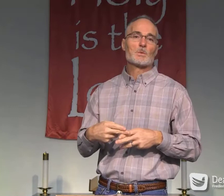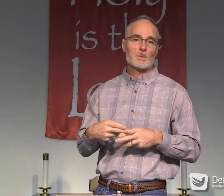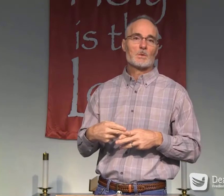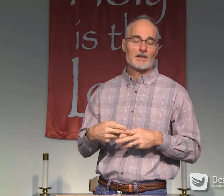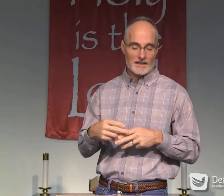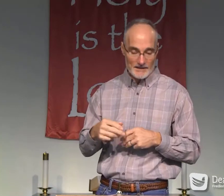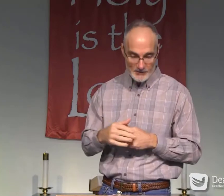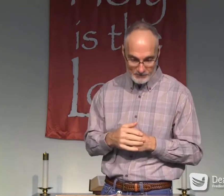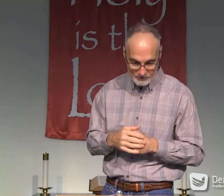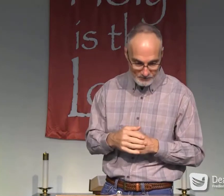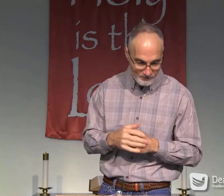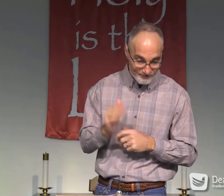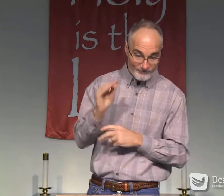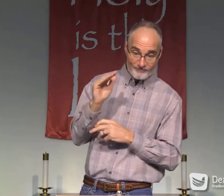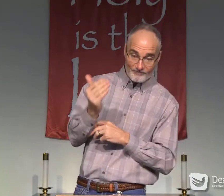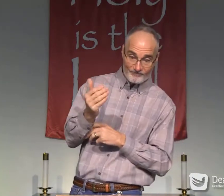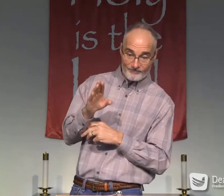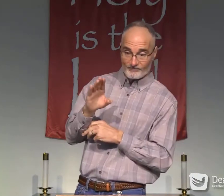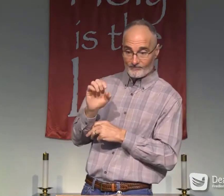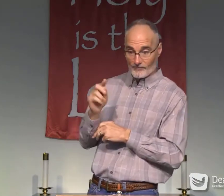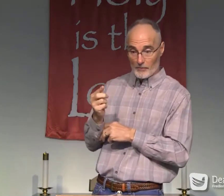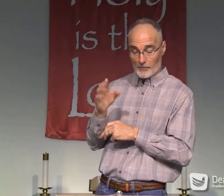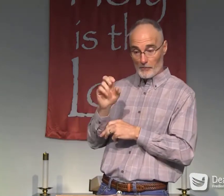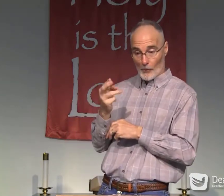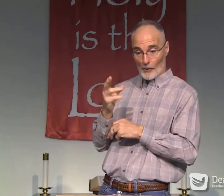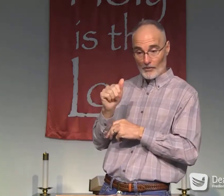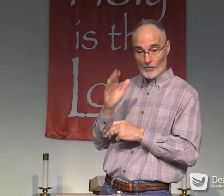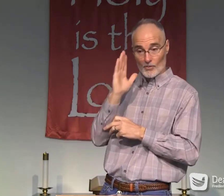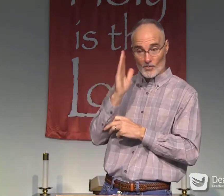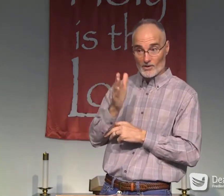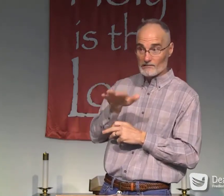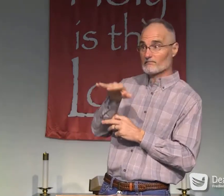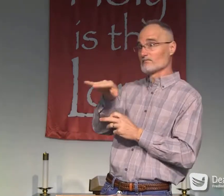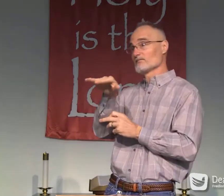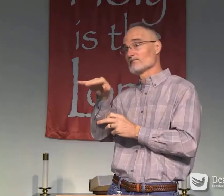When she died, she only weighed about 50 pounds.